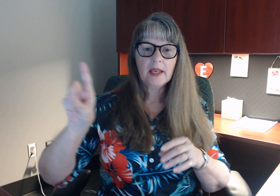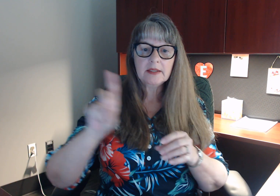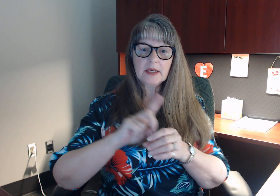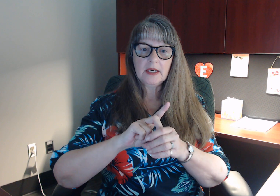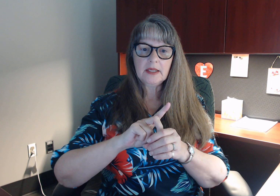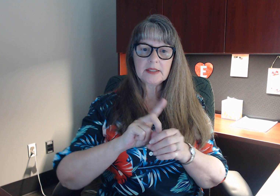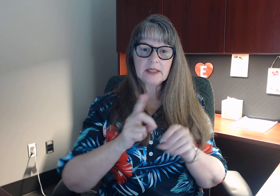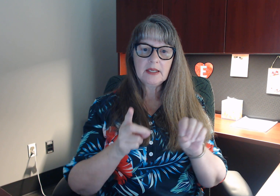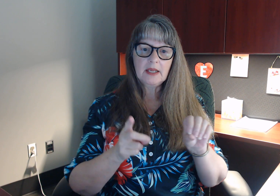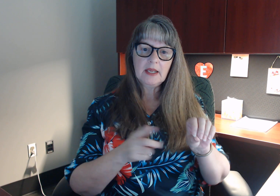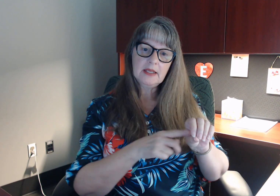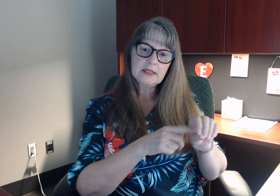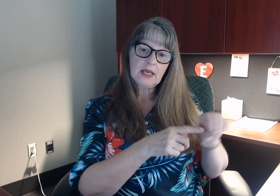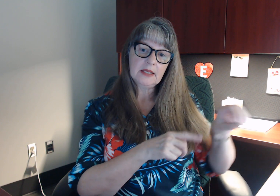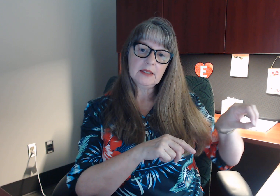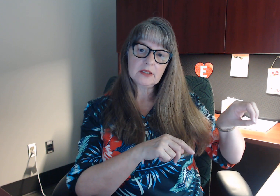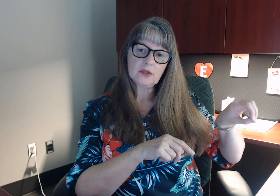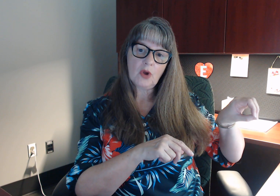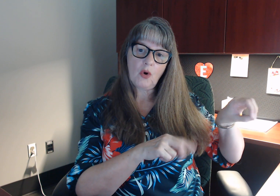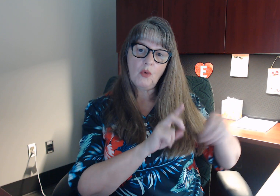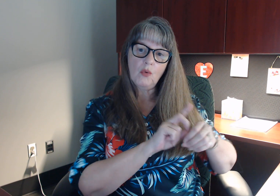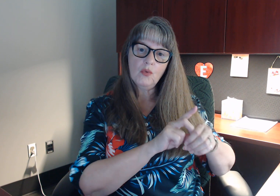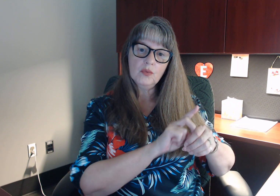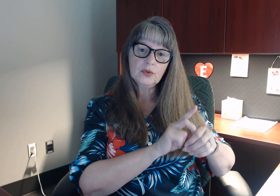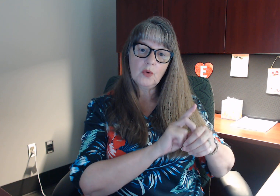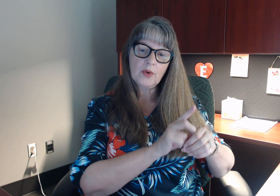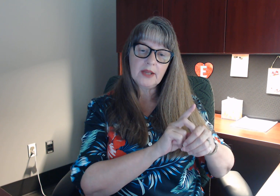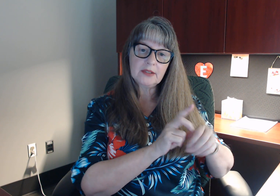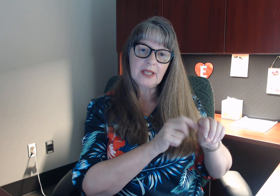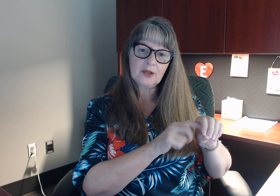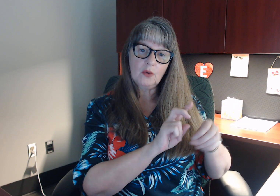and it's inside this little hole, donuts, like a donut hole,